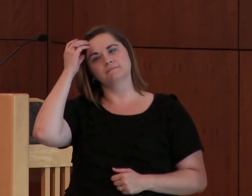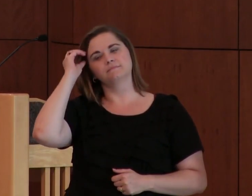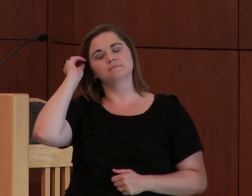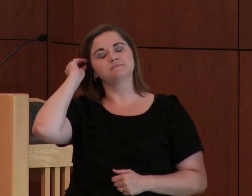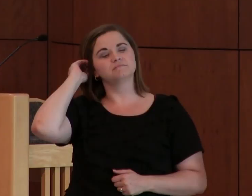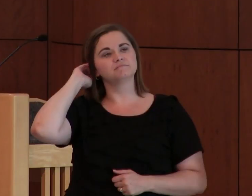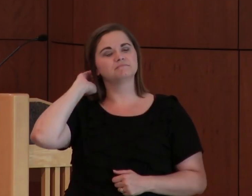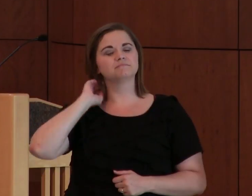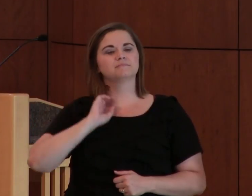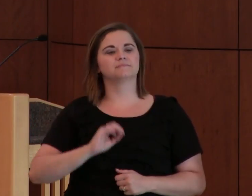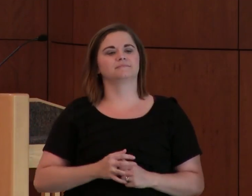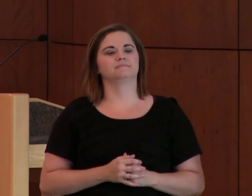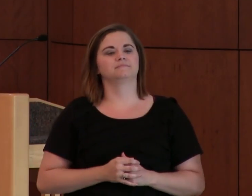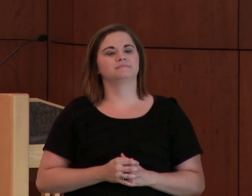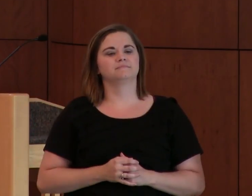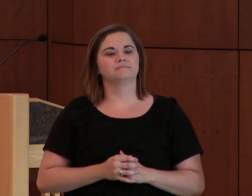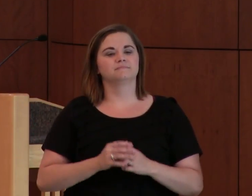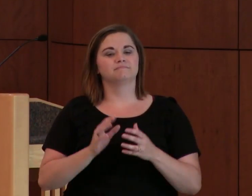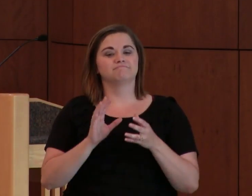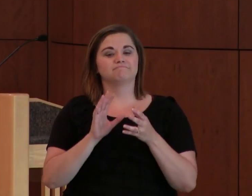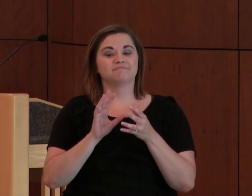That's a story of great mercy.